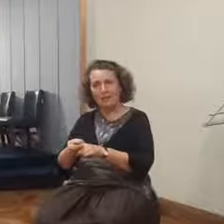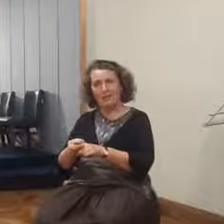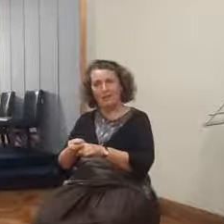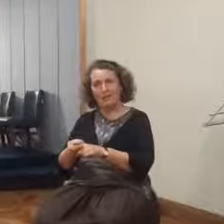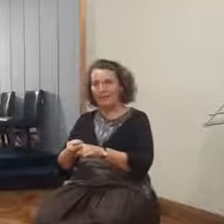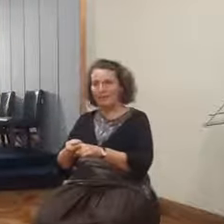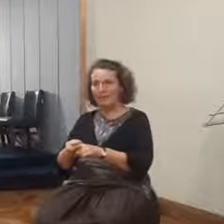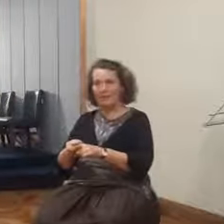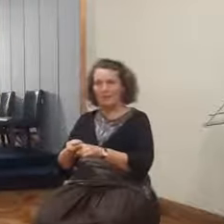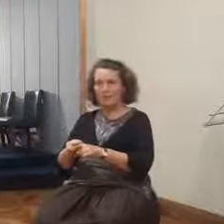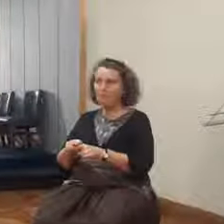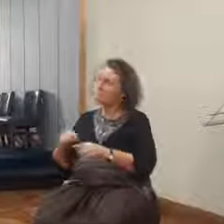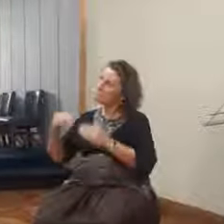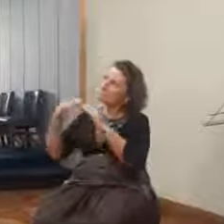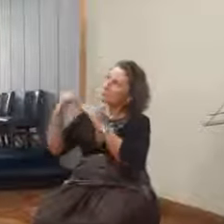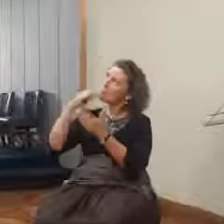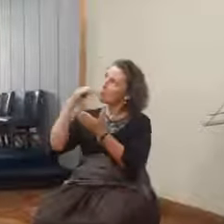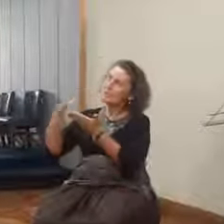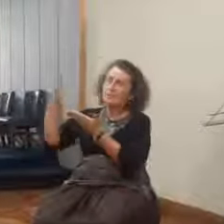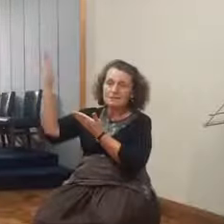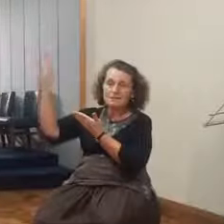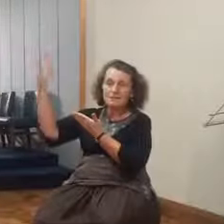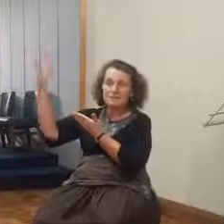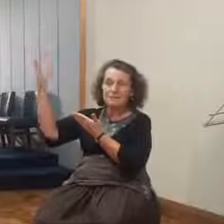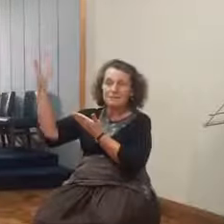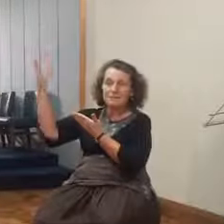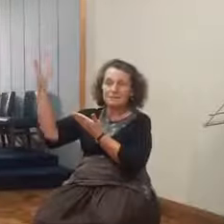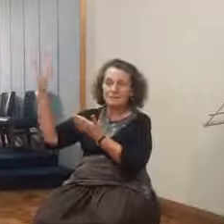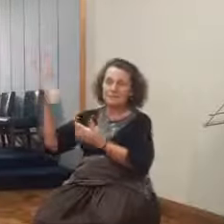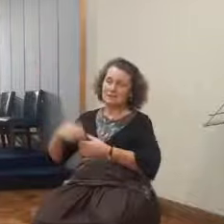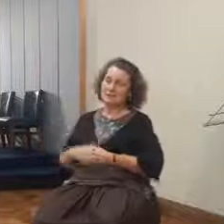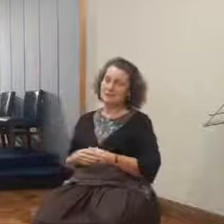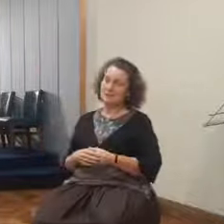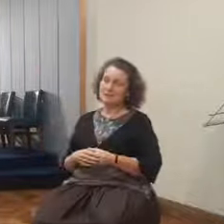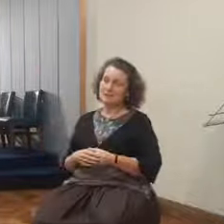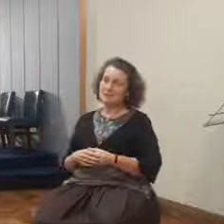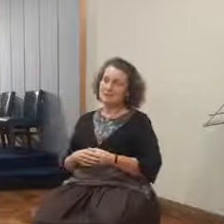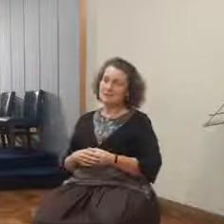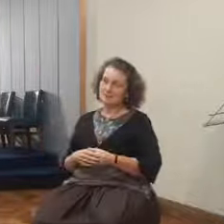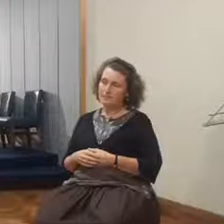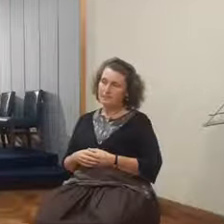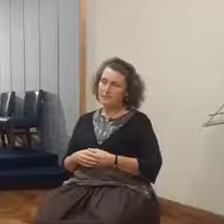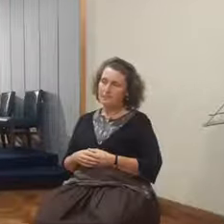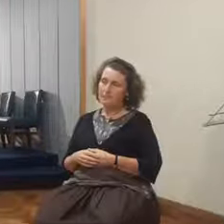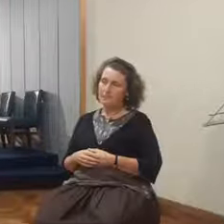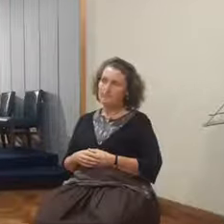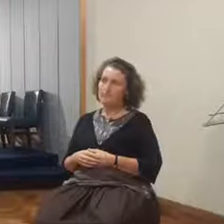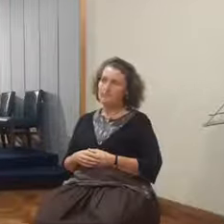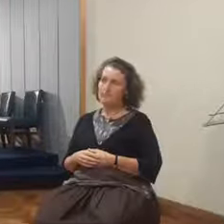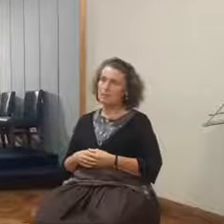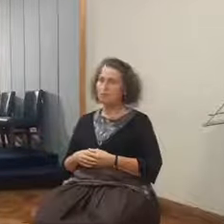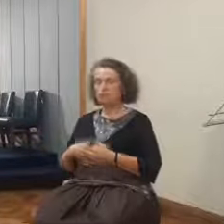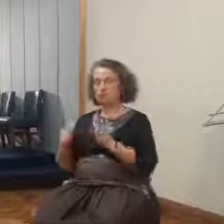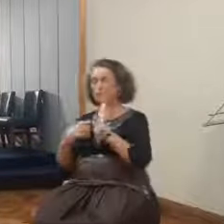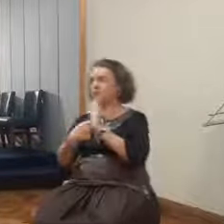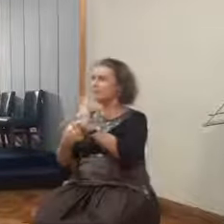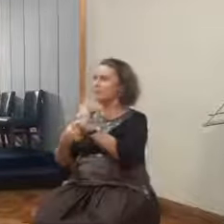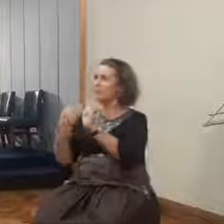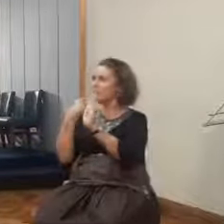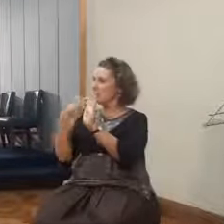his promise. Our God has done what he has said he has done, and he will